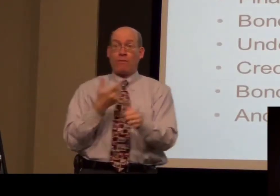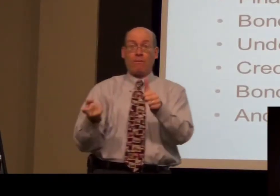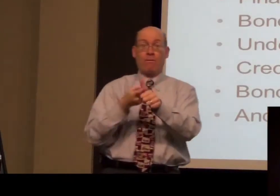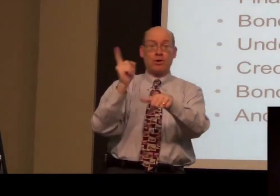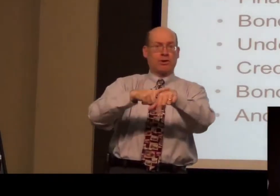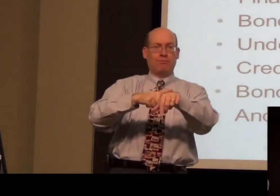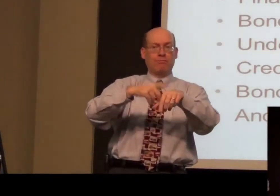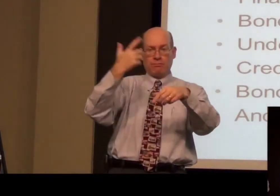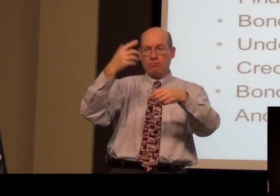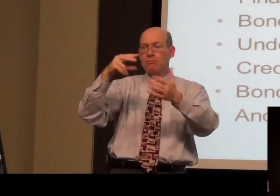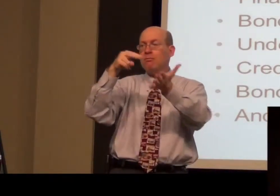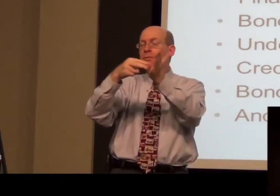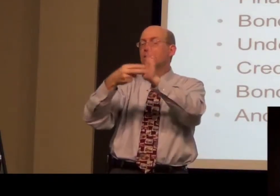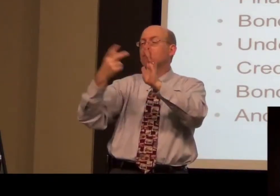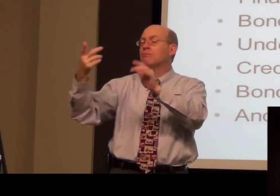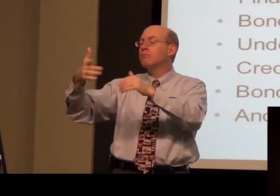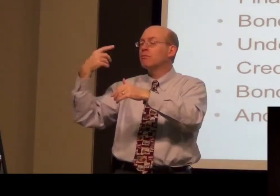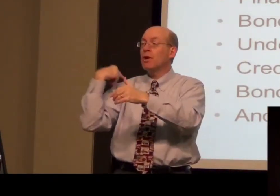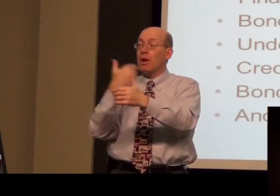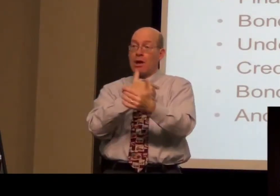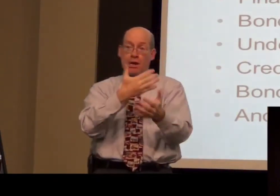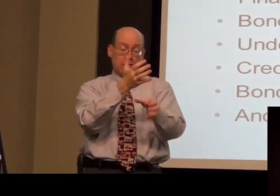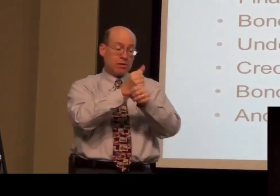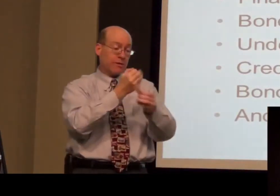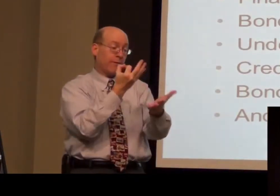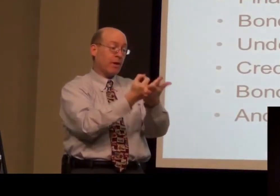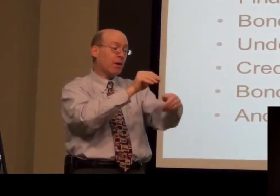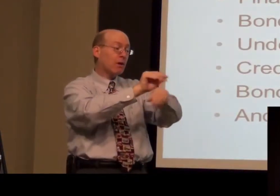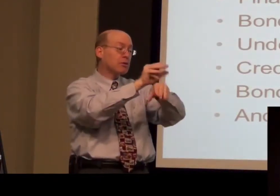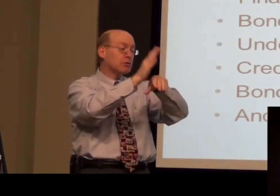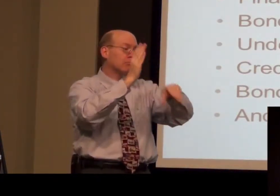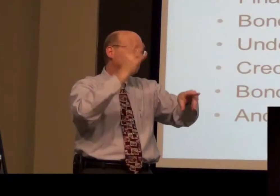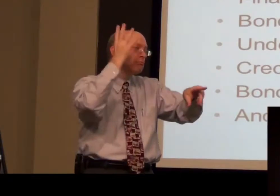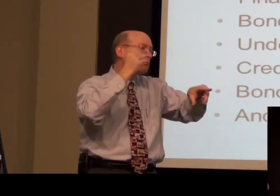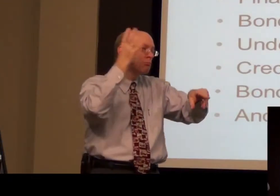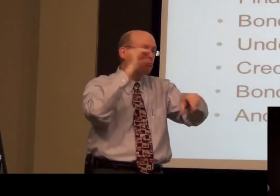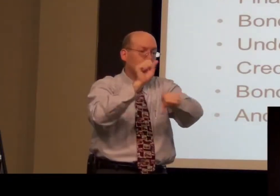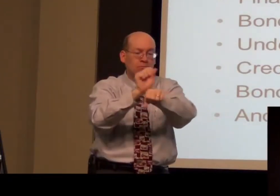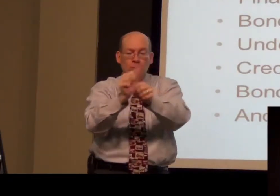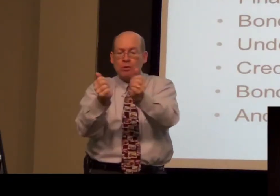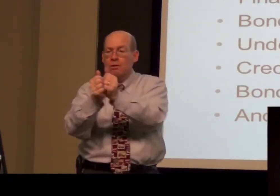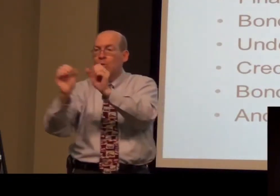In our case, he was crucial because he was the one that helped us.